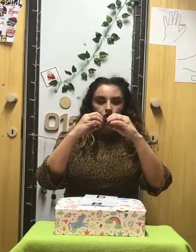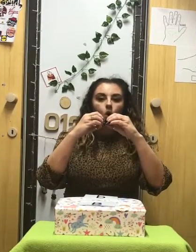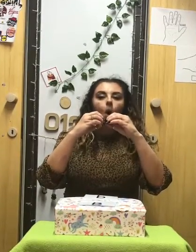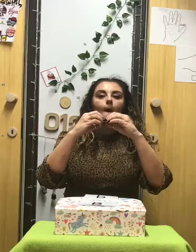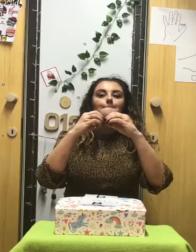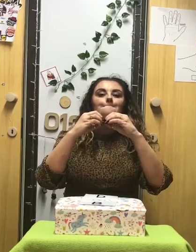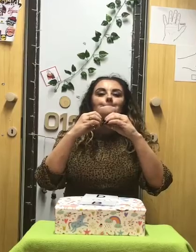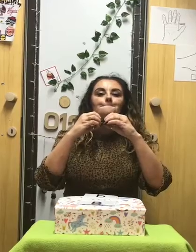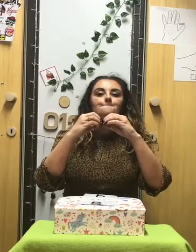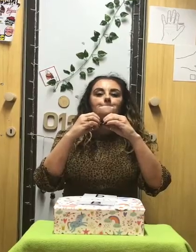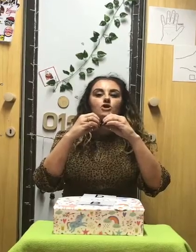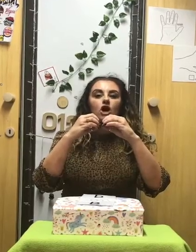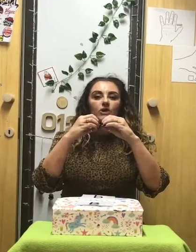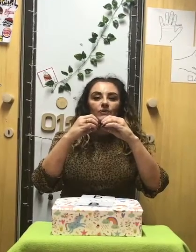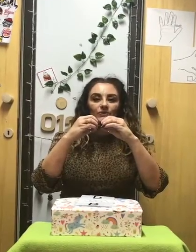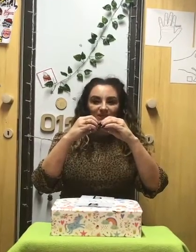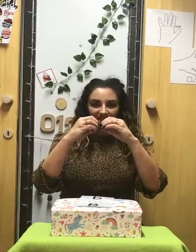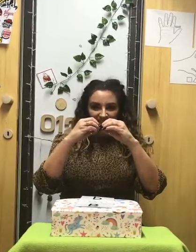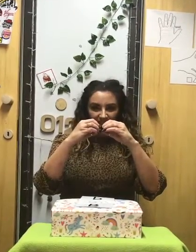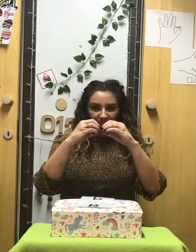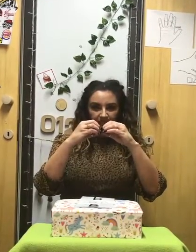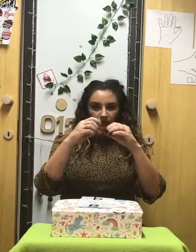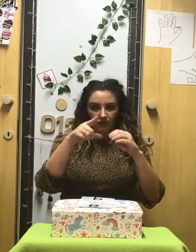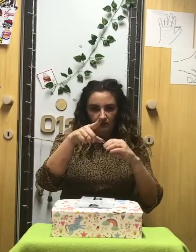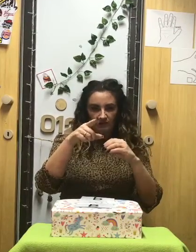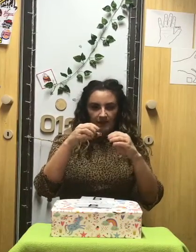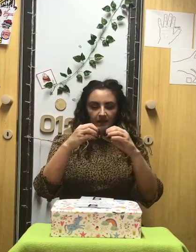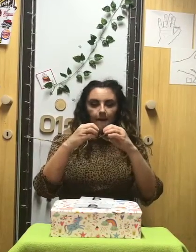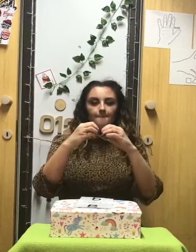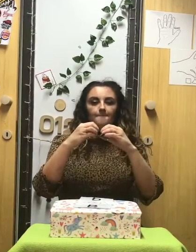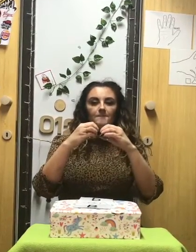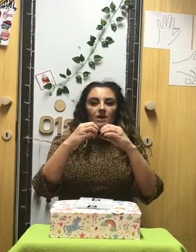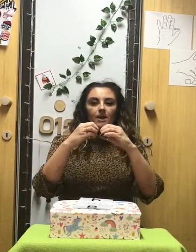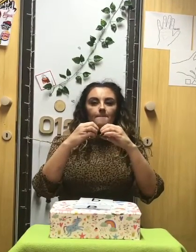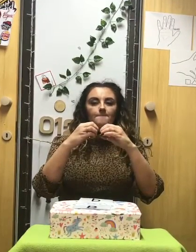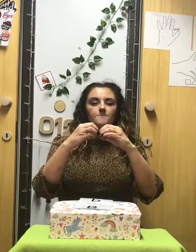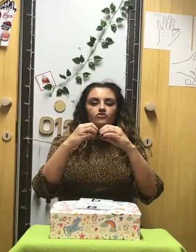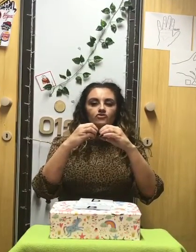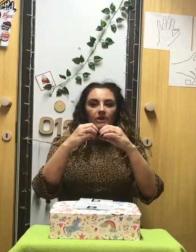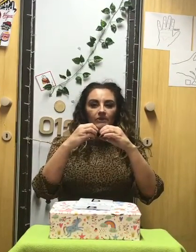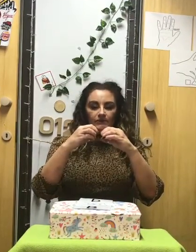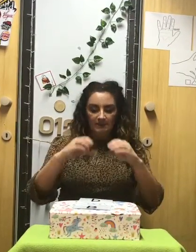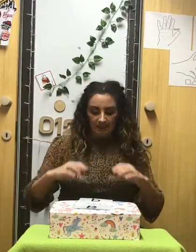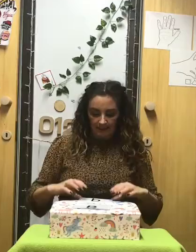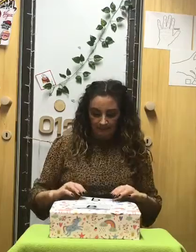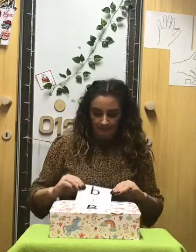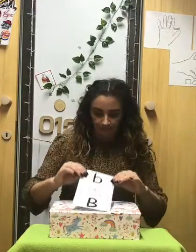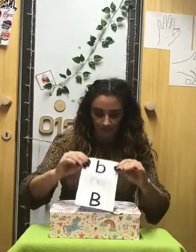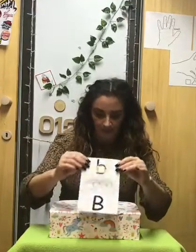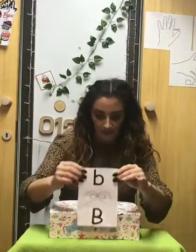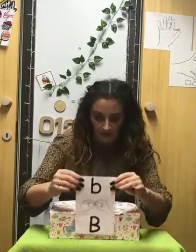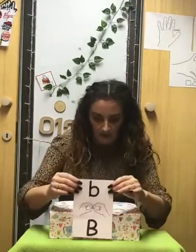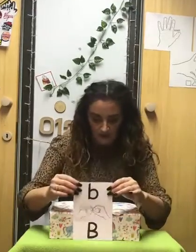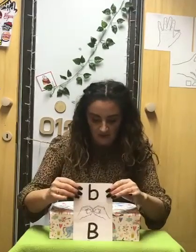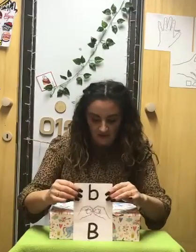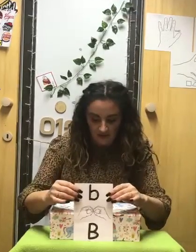for Brody. You do it. B. Brody. What have I got in my